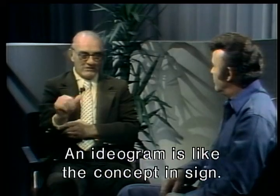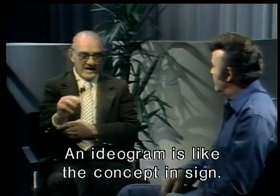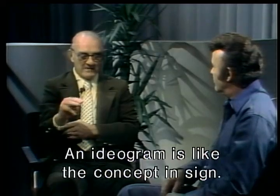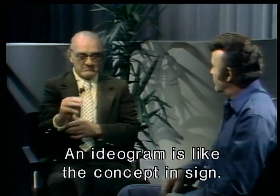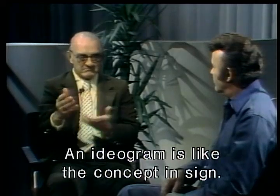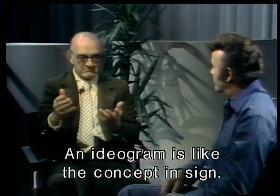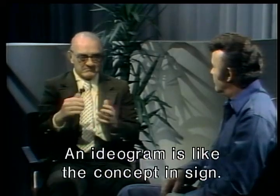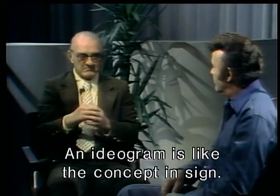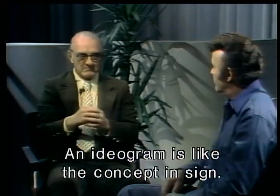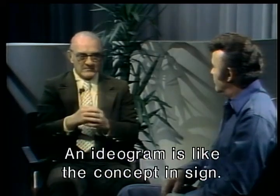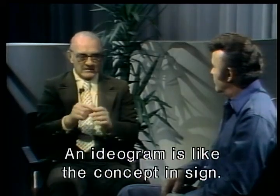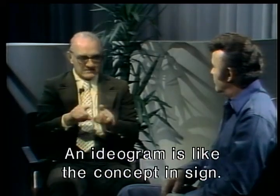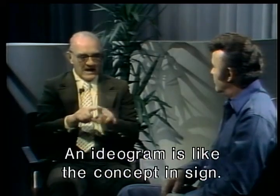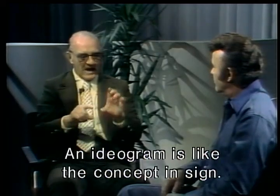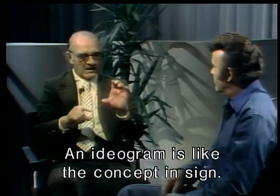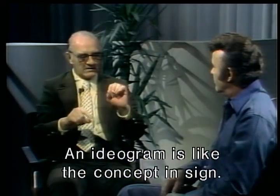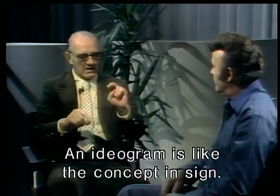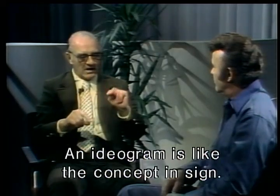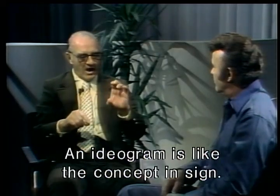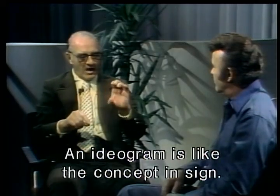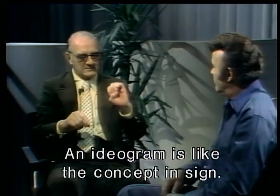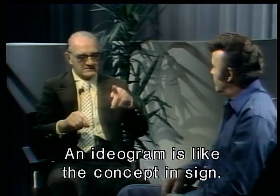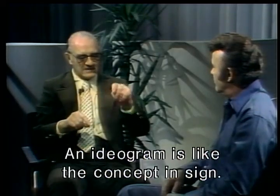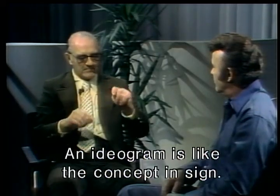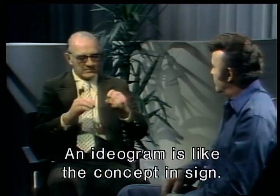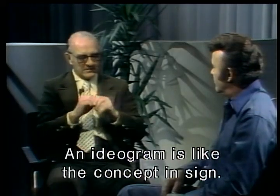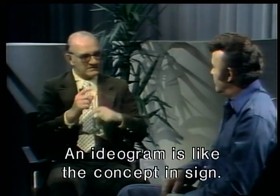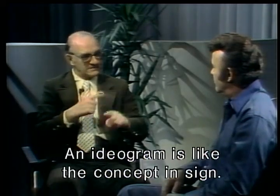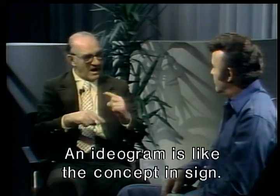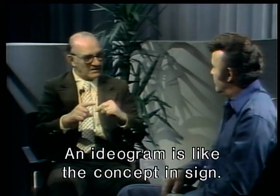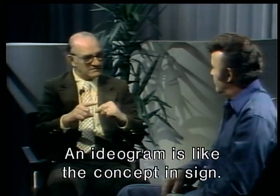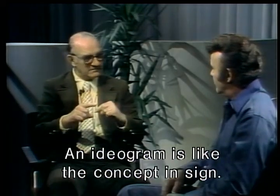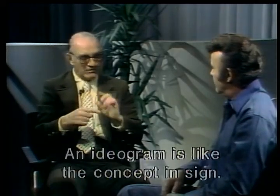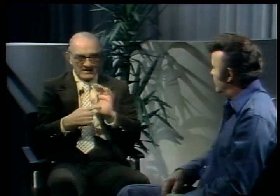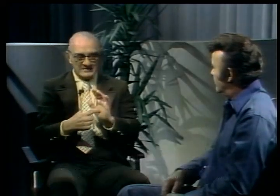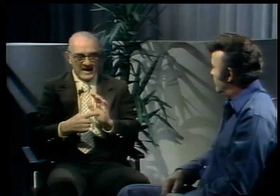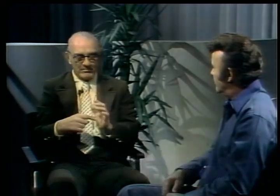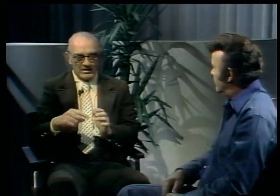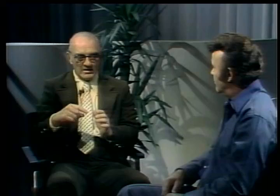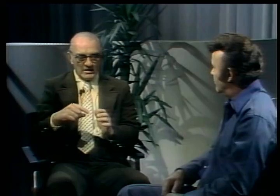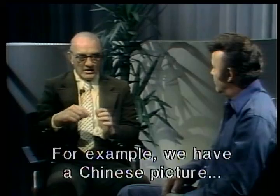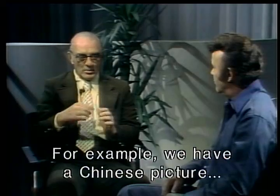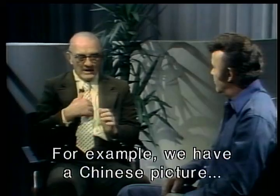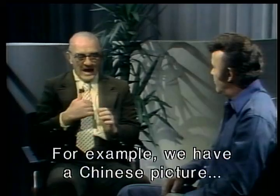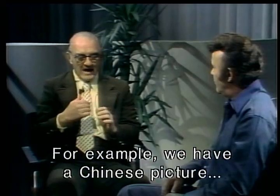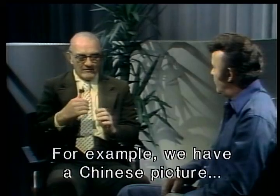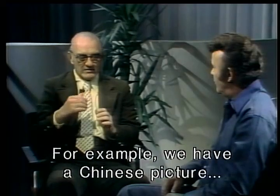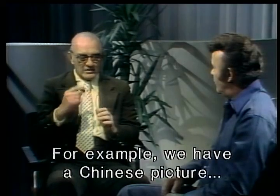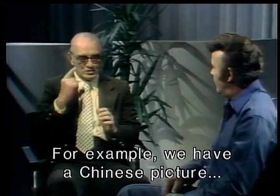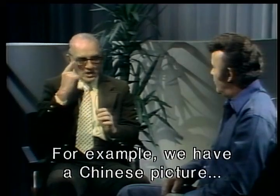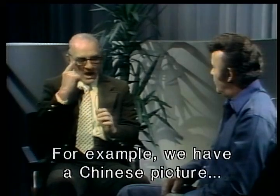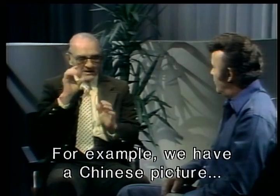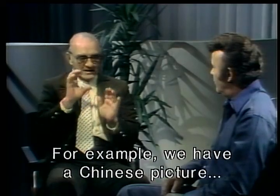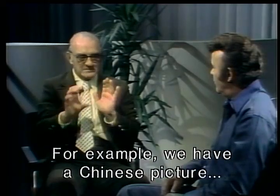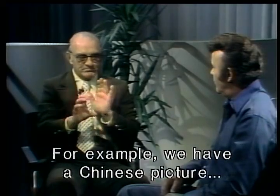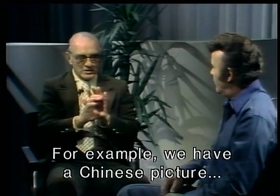Ideogram. It's like the concept in science. For example, we have Chinese